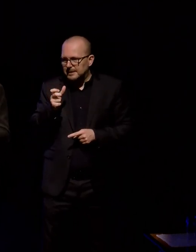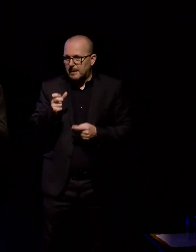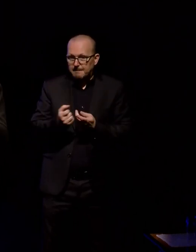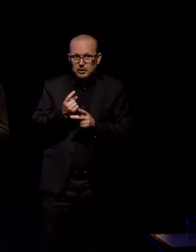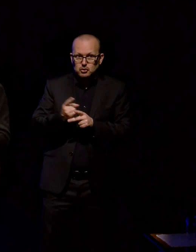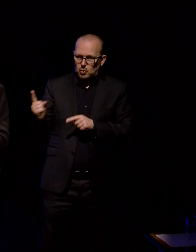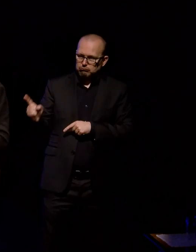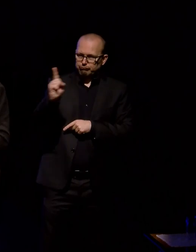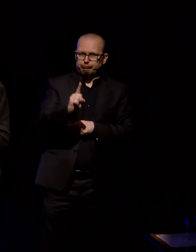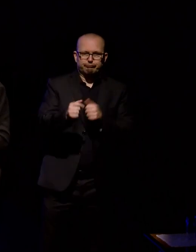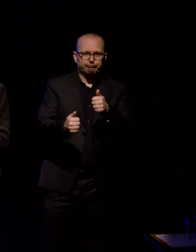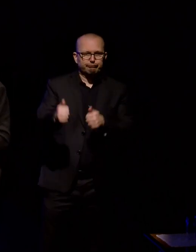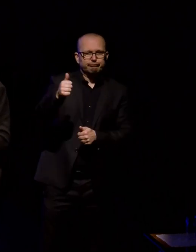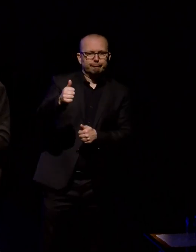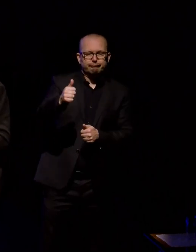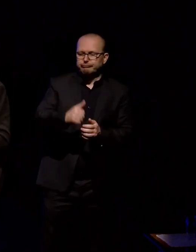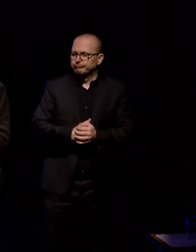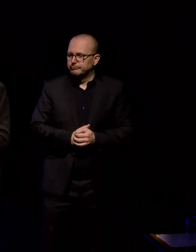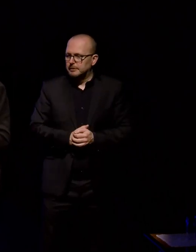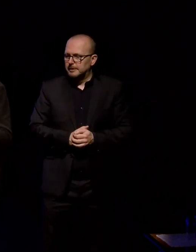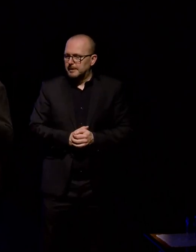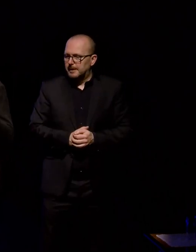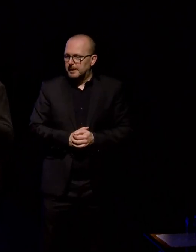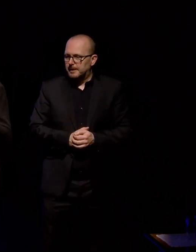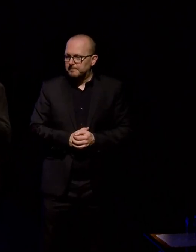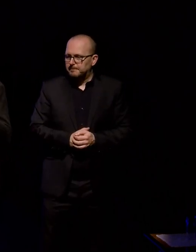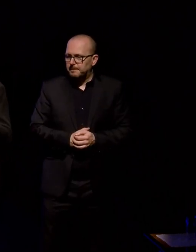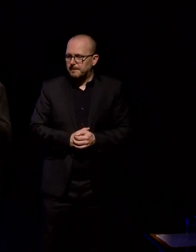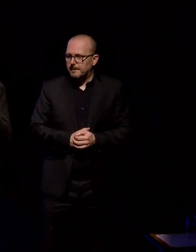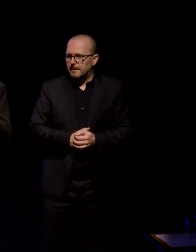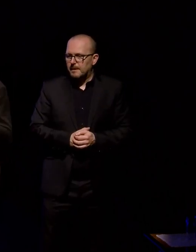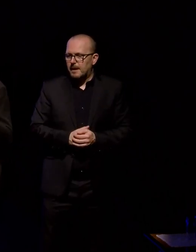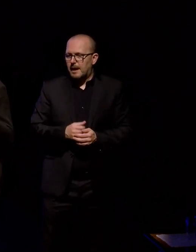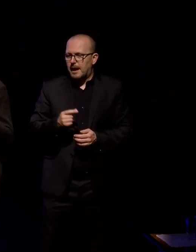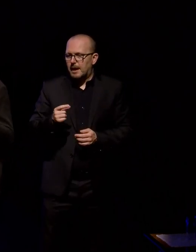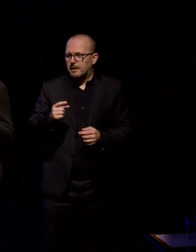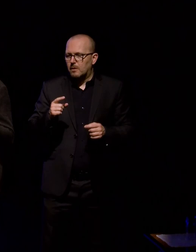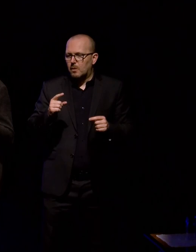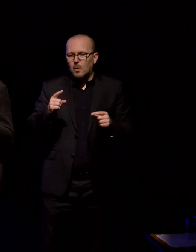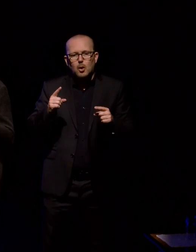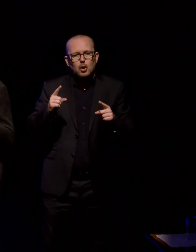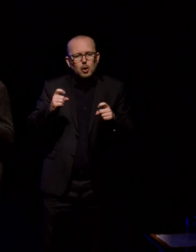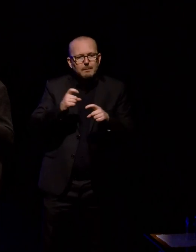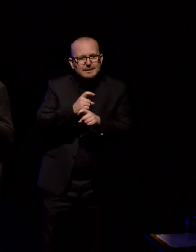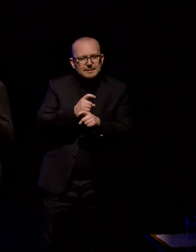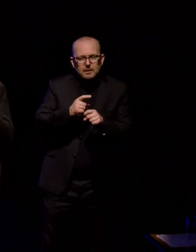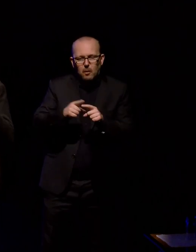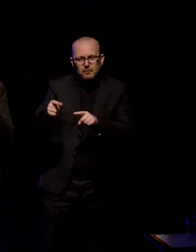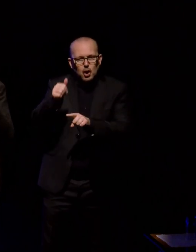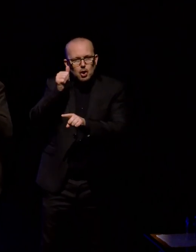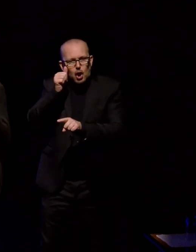up front and in the center of everything we were doing, and the complexity of transmitting knowledge and concept,